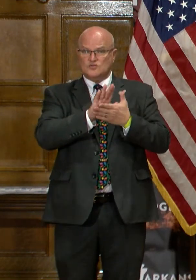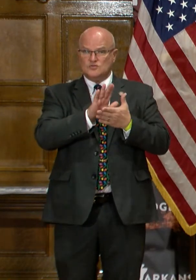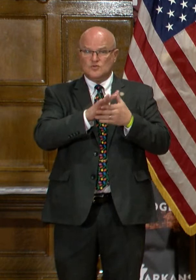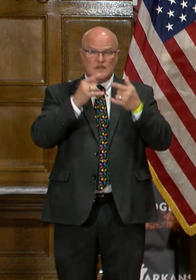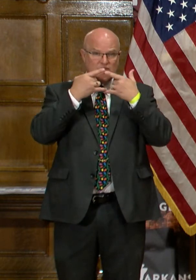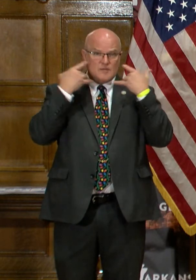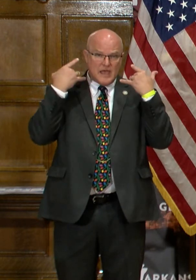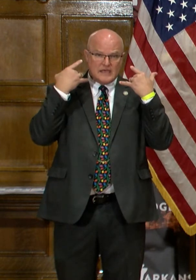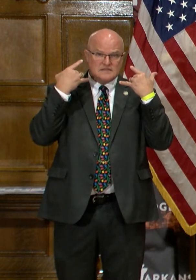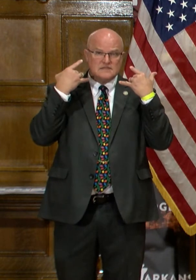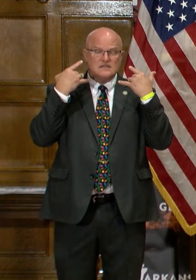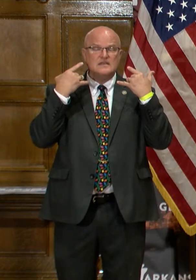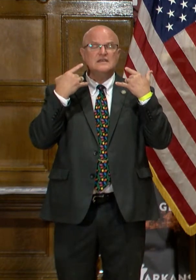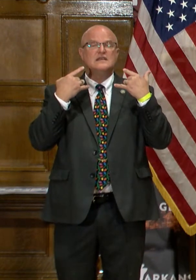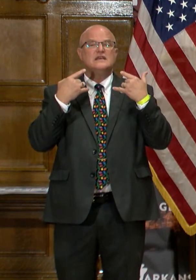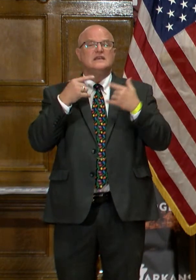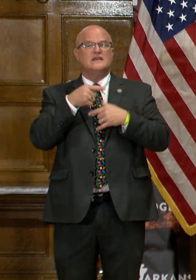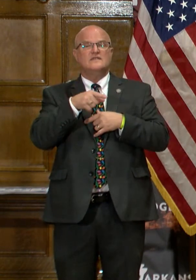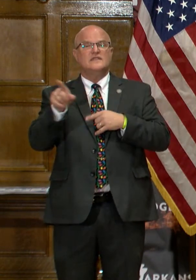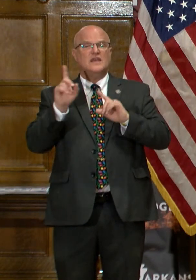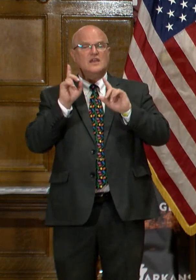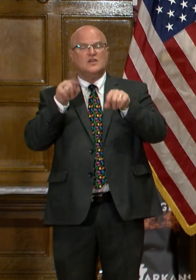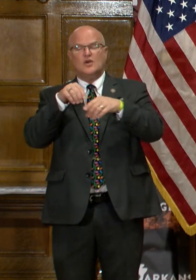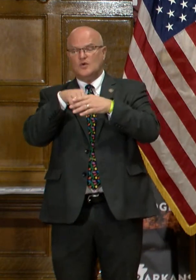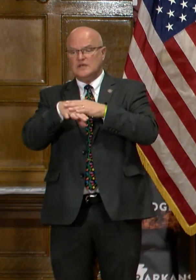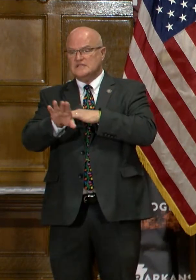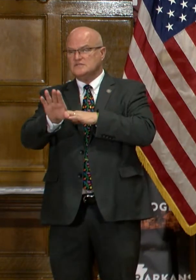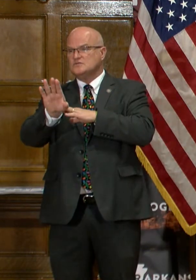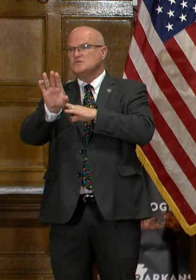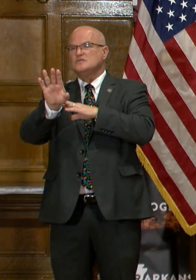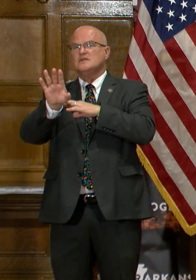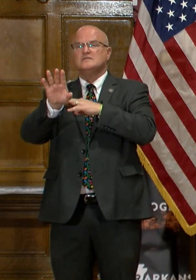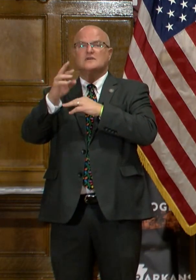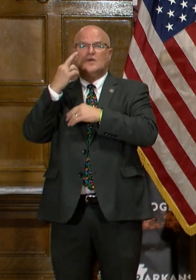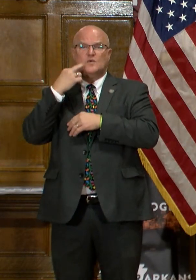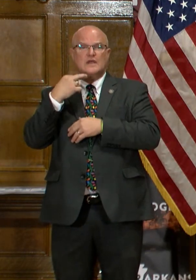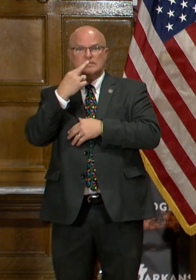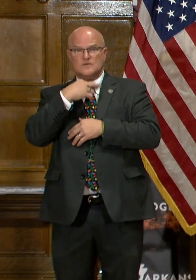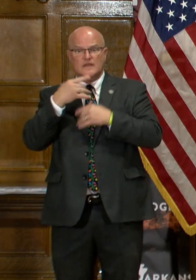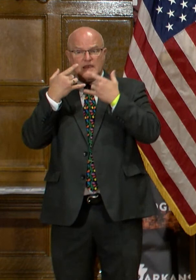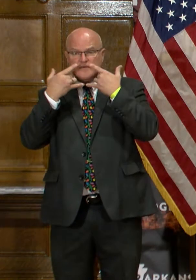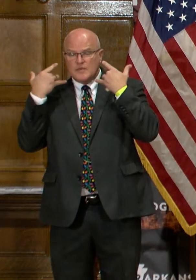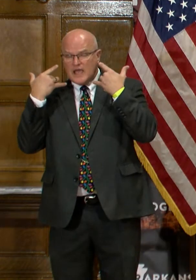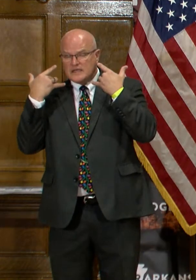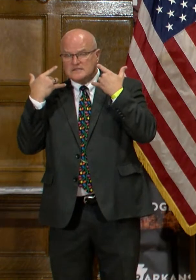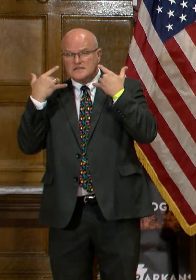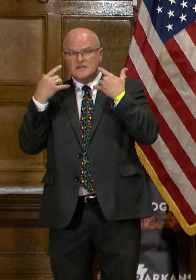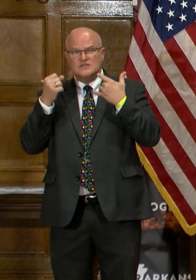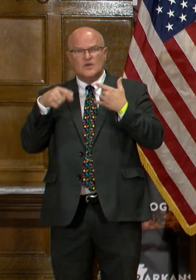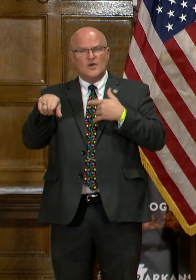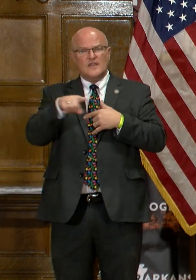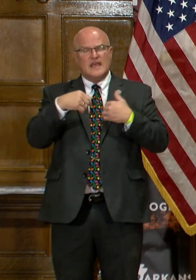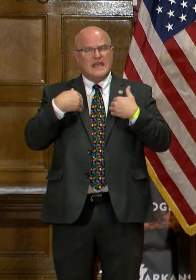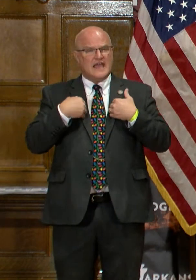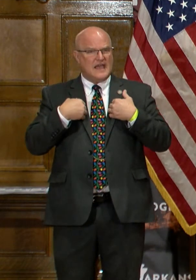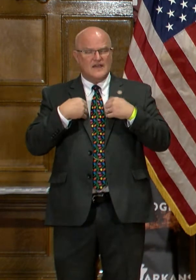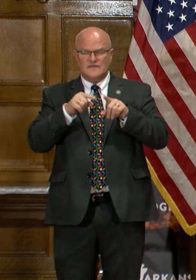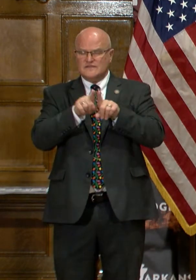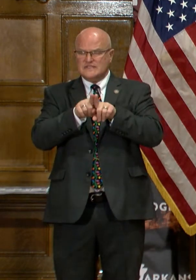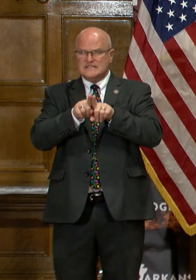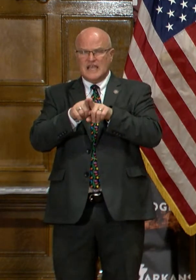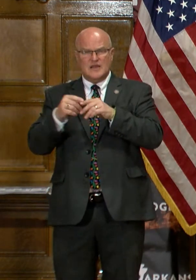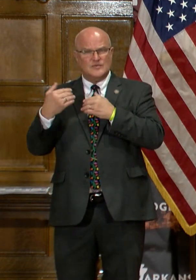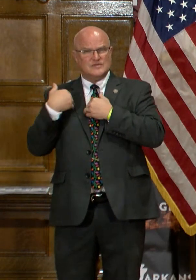they wear a mask. If they go into a restaurant, they wear a mask. And so they have the